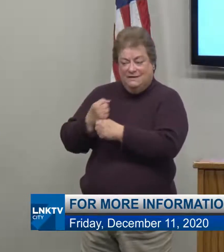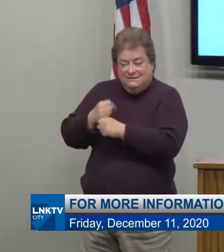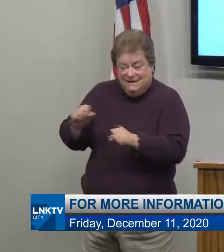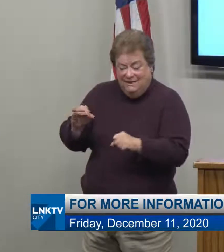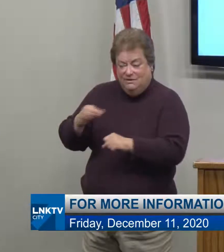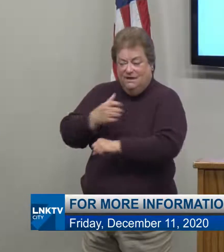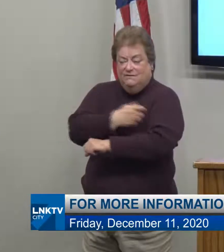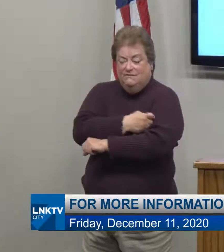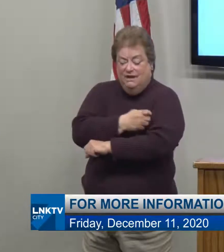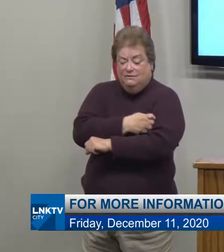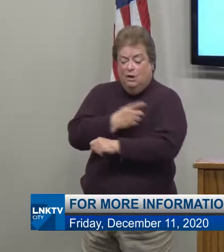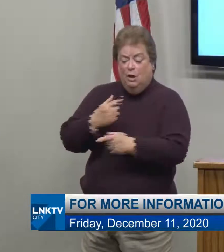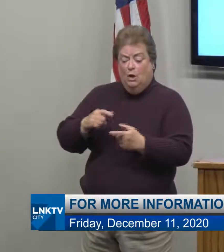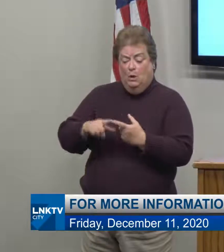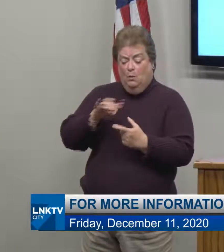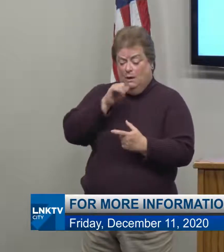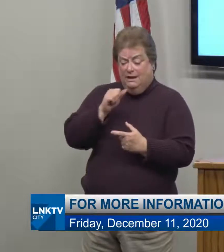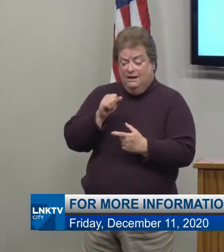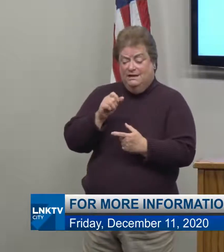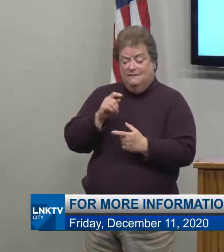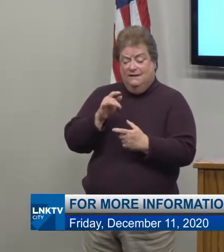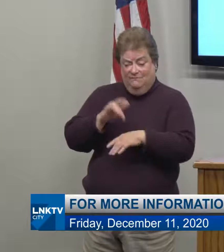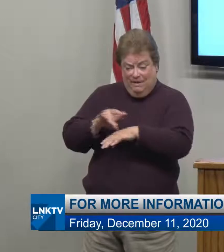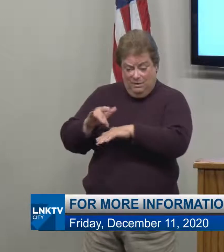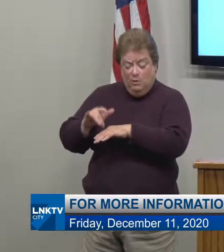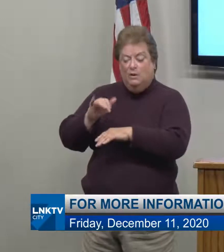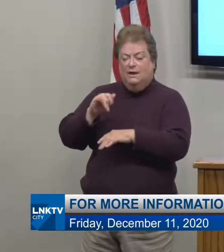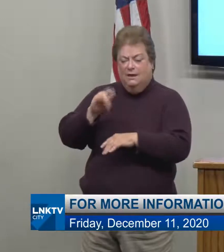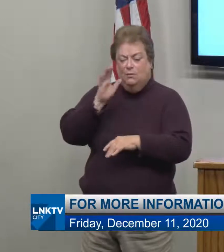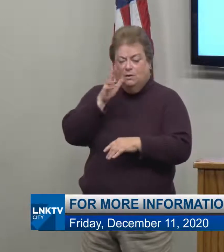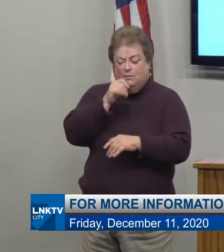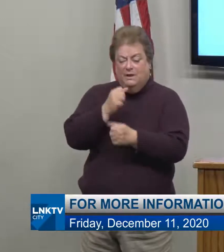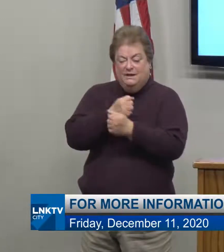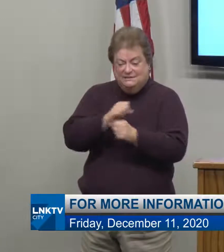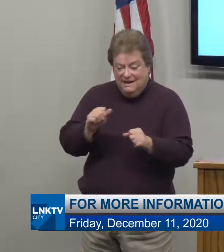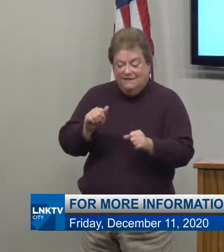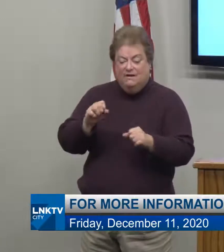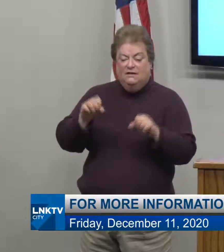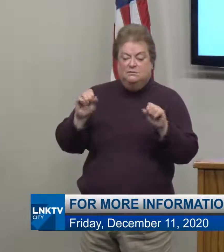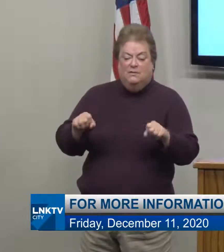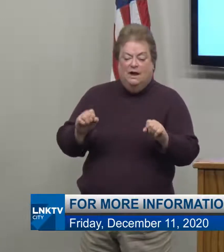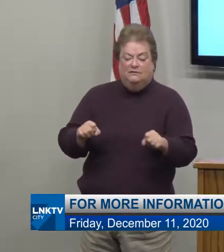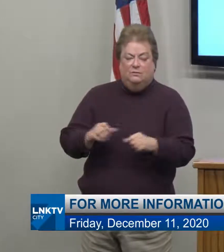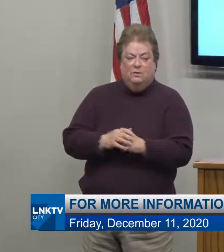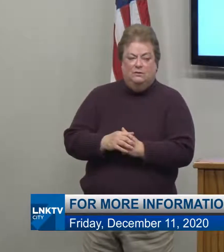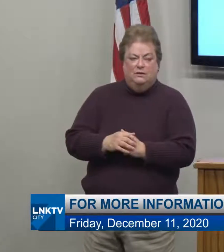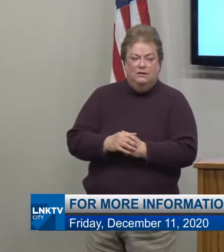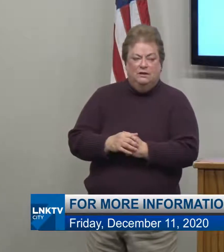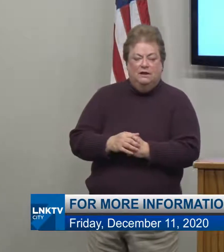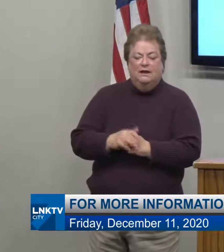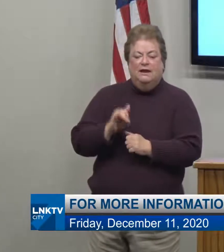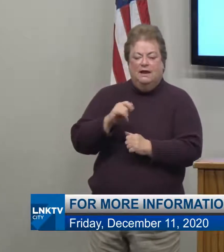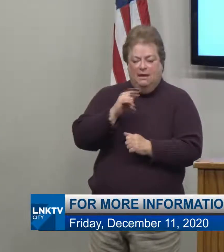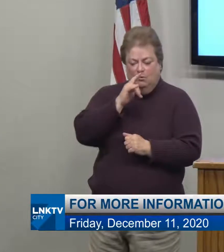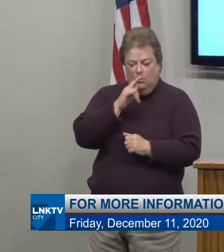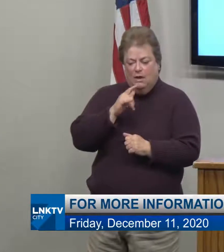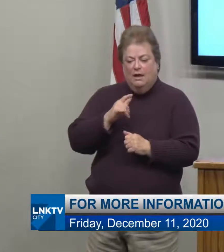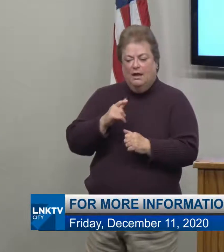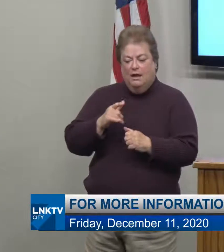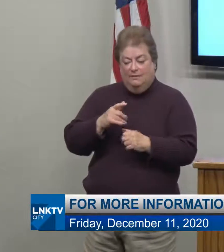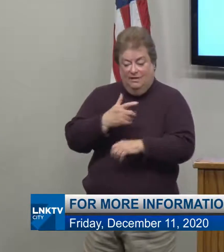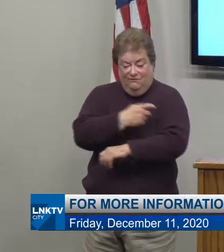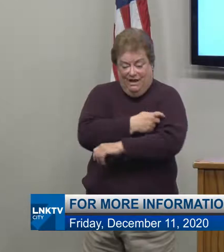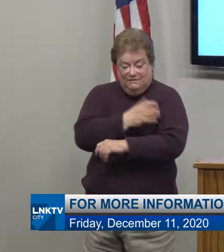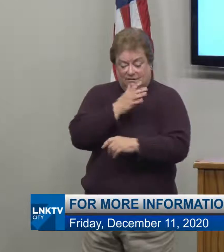it will be effective and as safe as possible. While vaccine development and approval occurred at an accelerated pace,